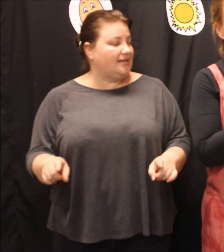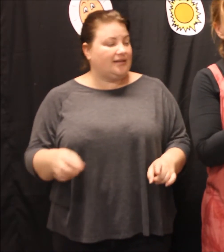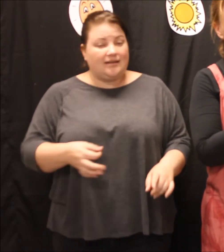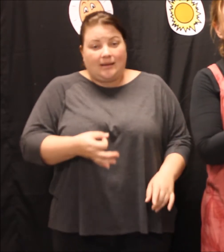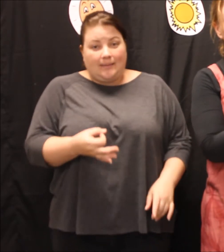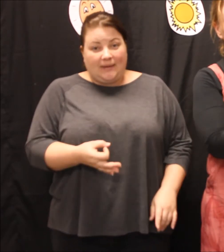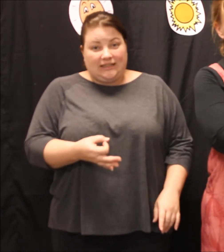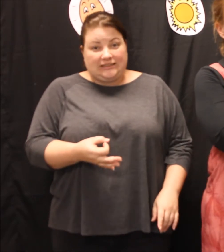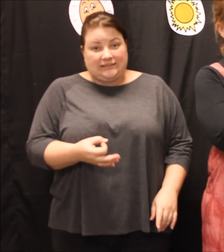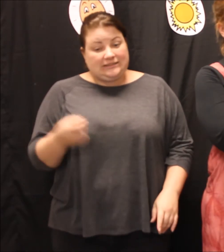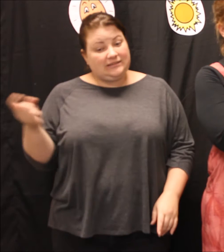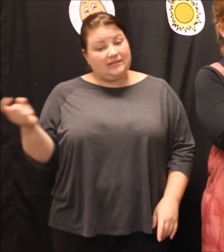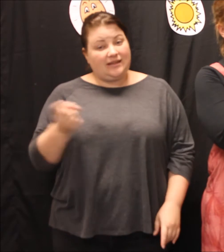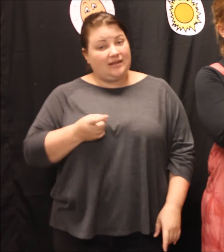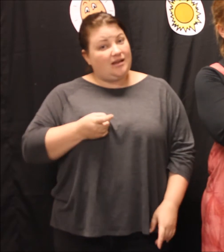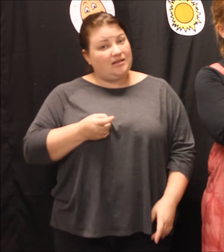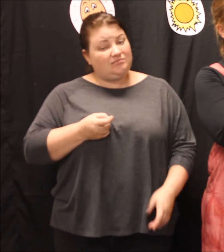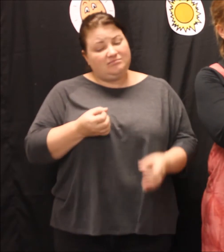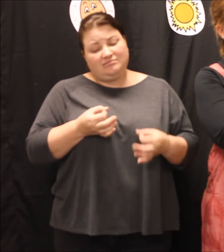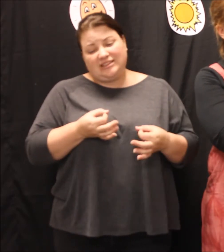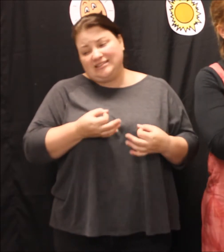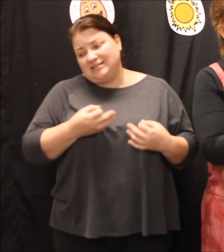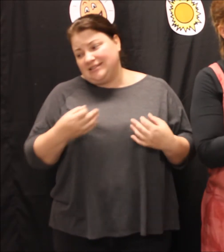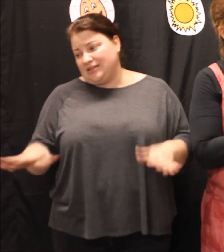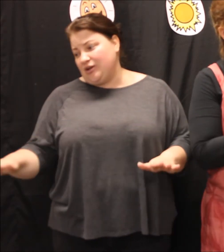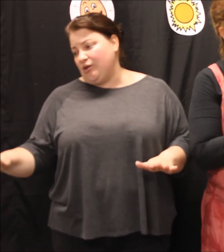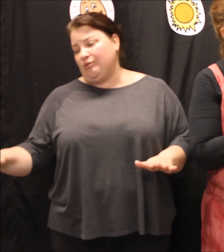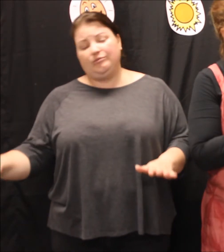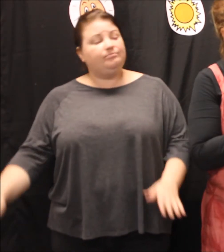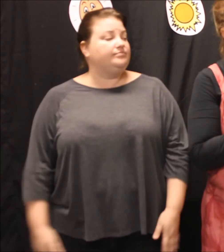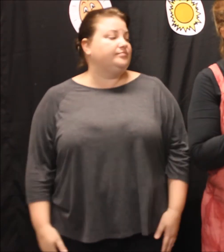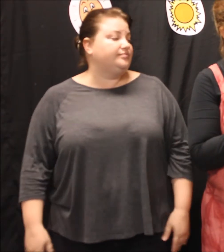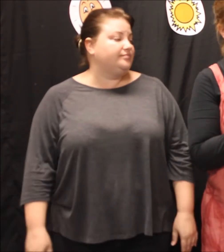Buttons come and buttons go.